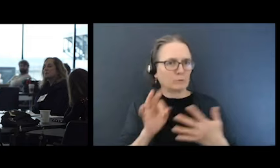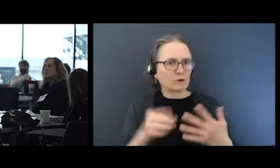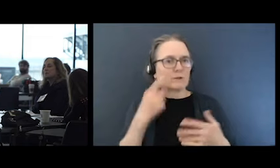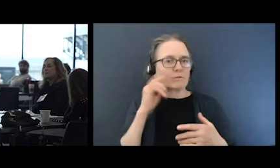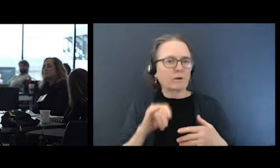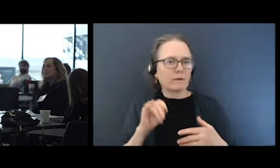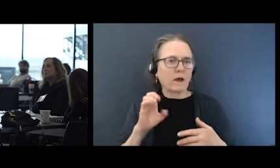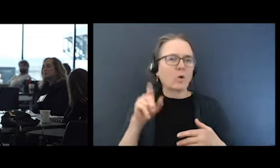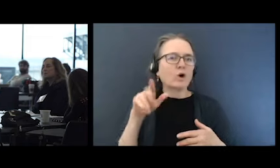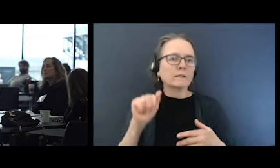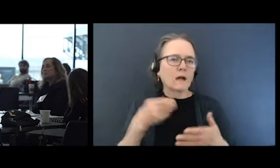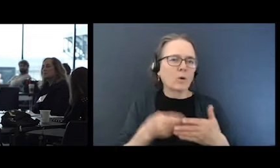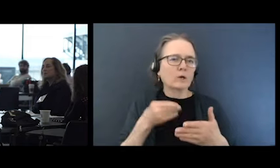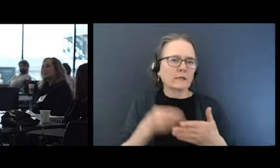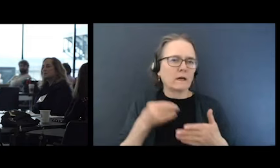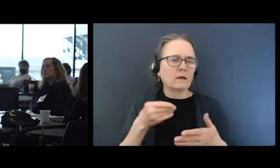accessing it through the app is the